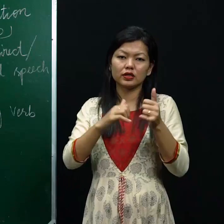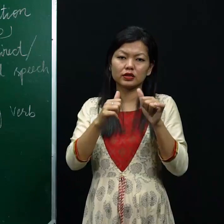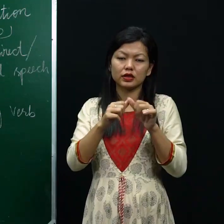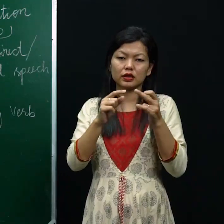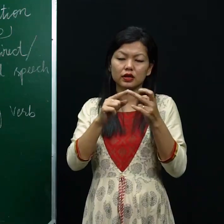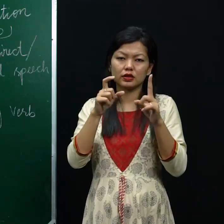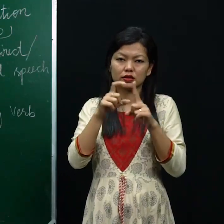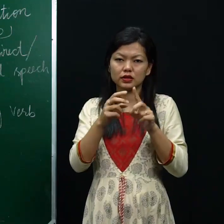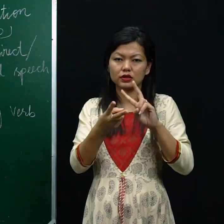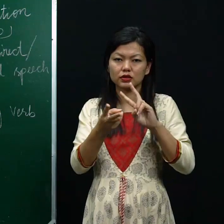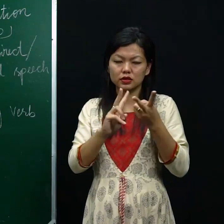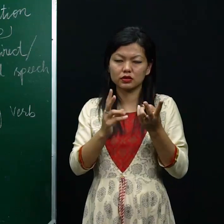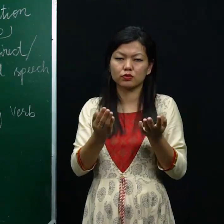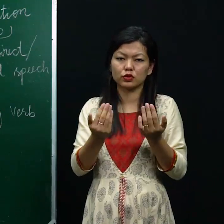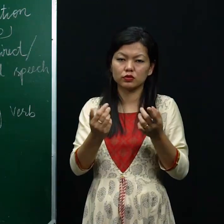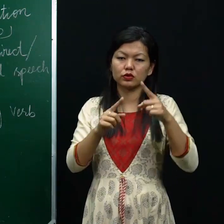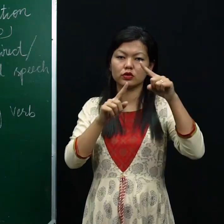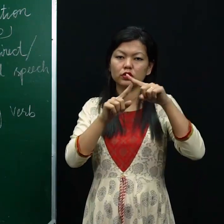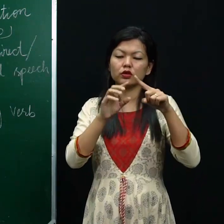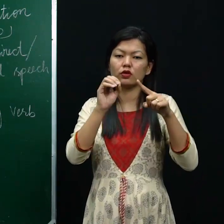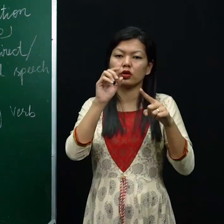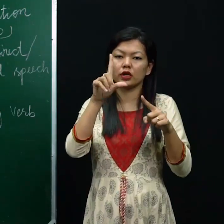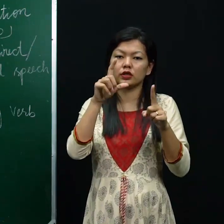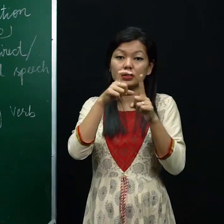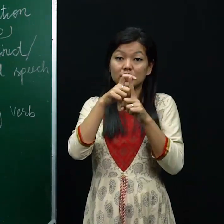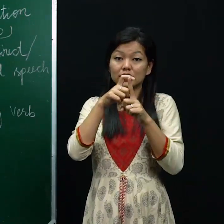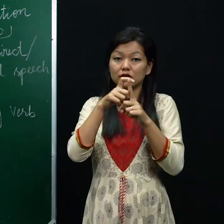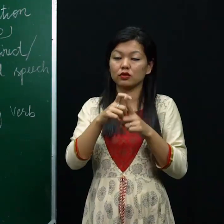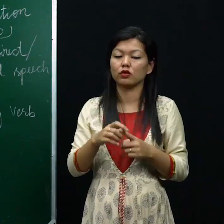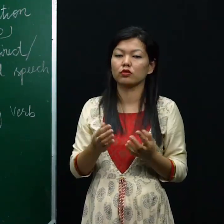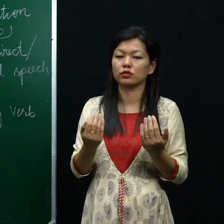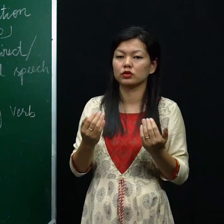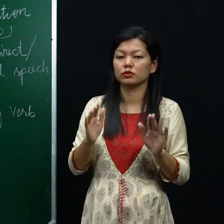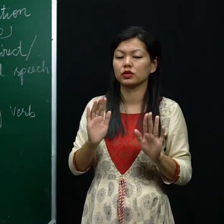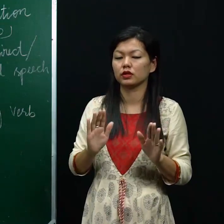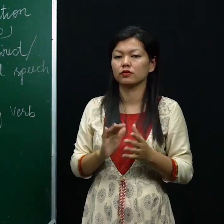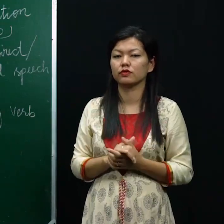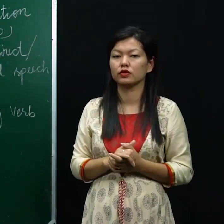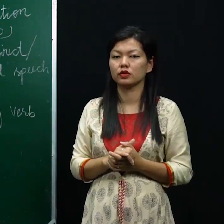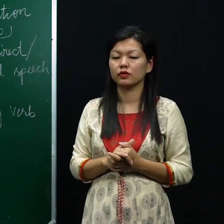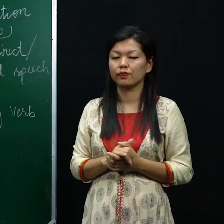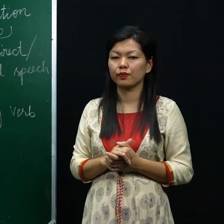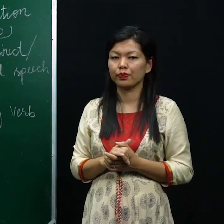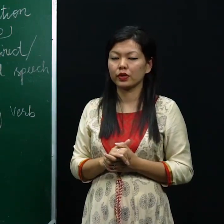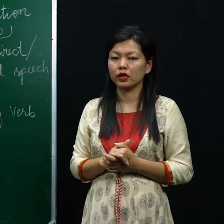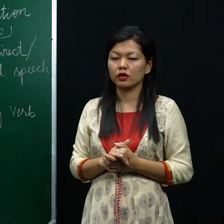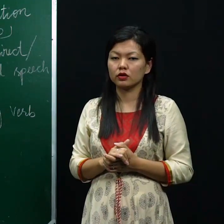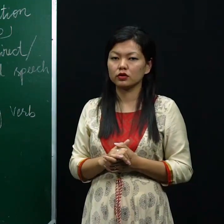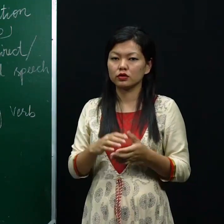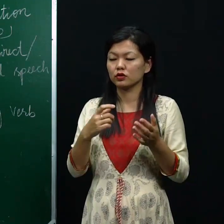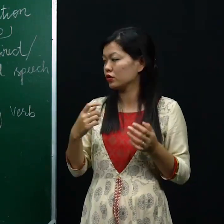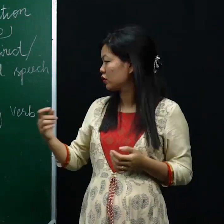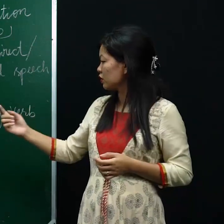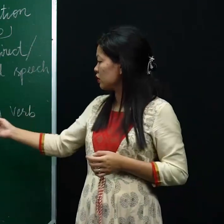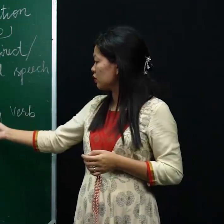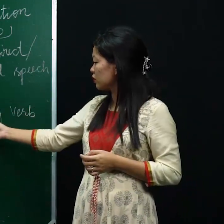those things can be used. Those are called the reporting verbs. And in the indirect speech, reporting verb is very important again for you